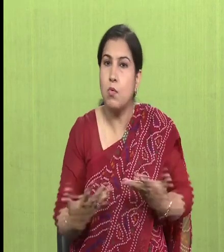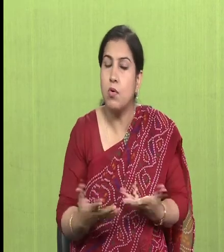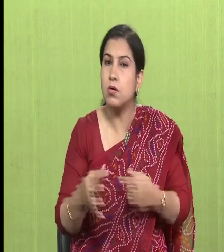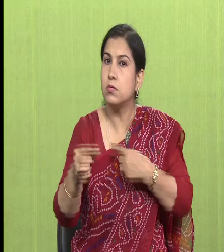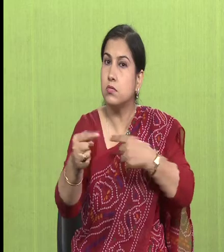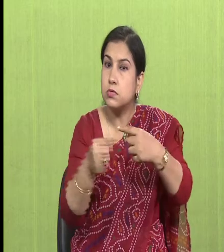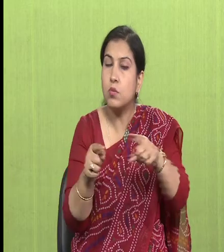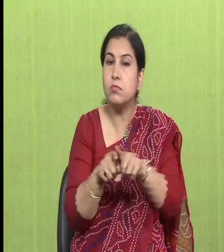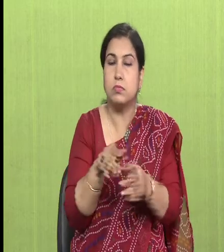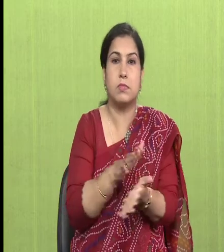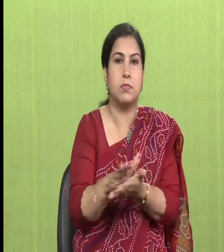history.